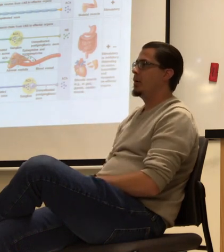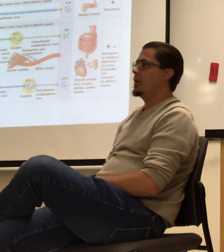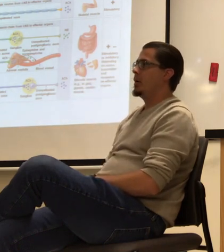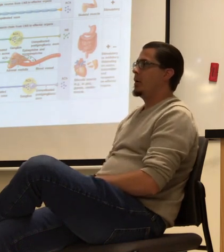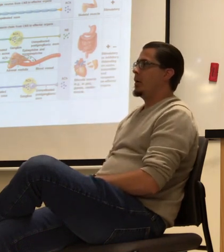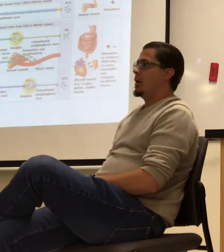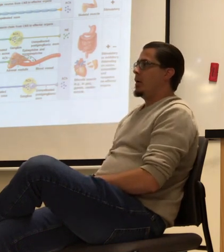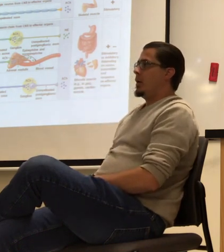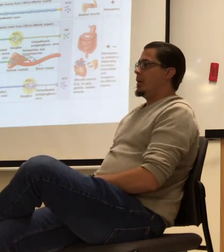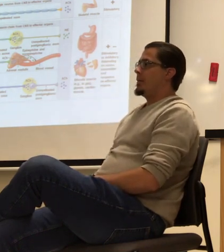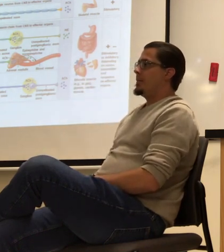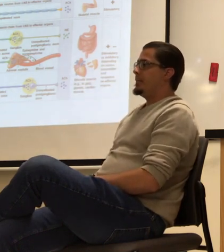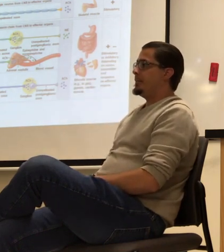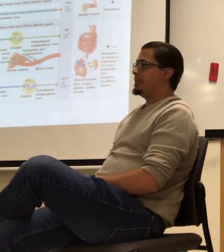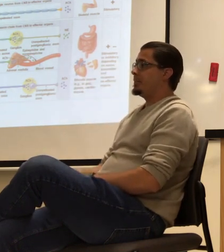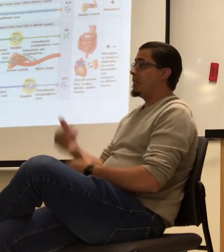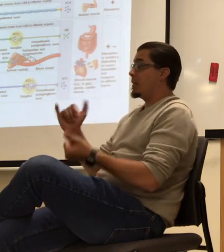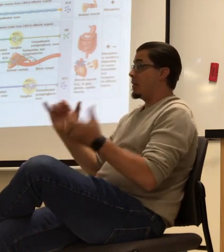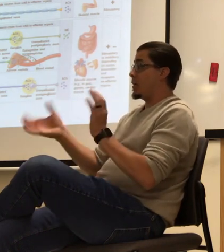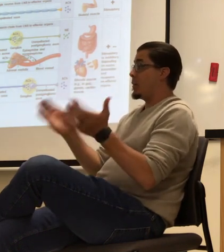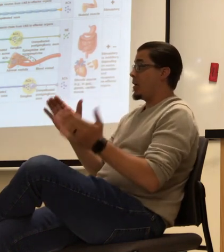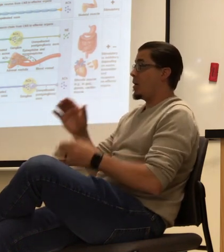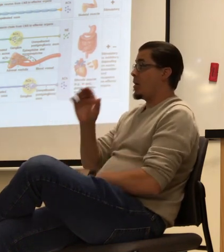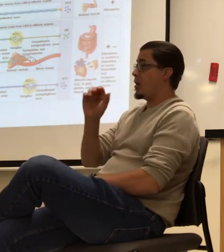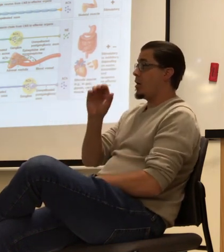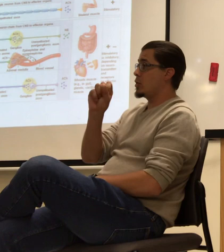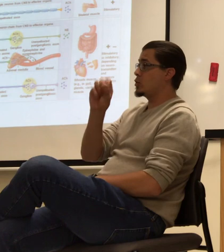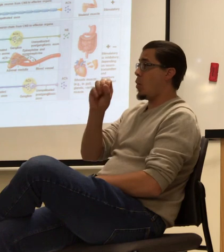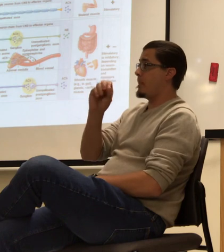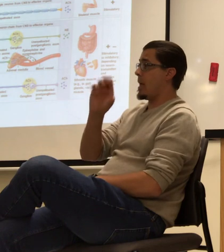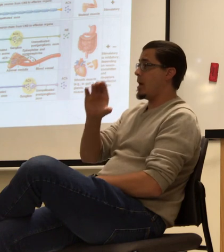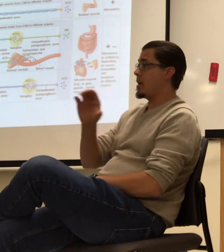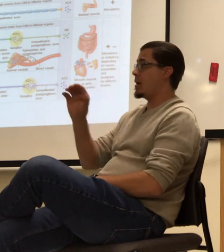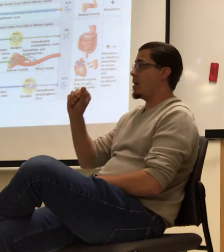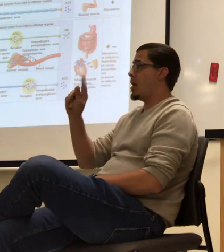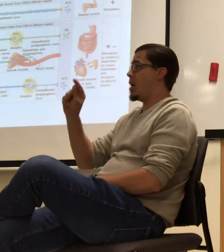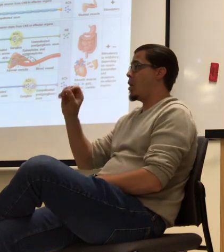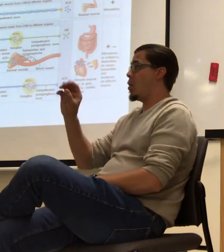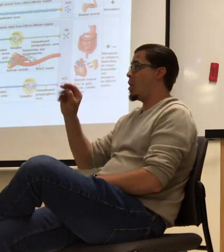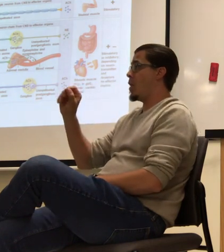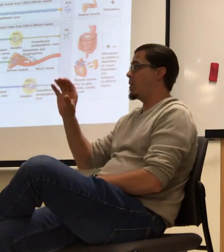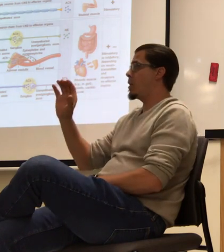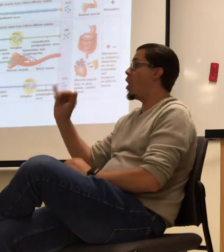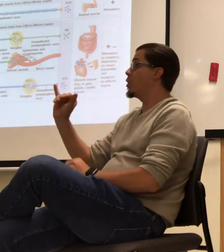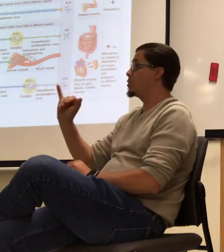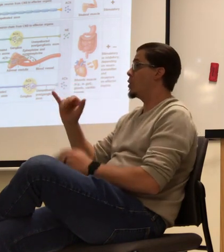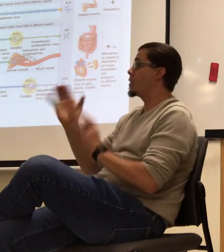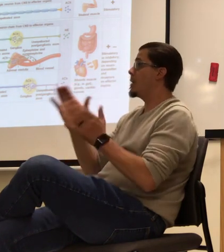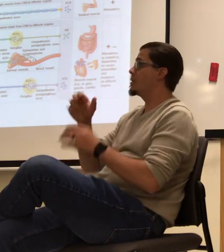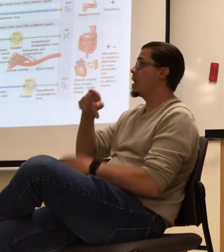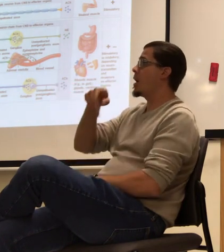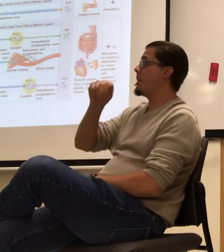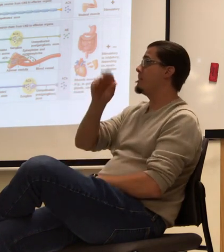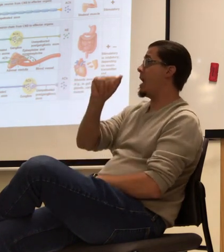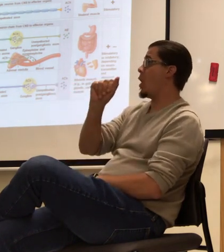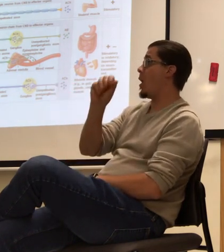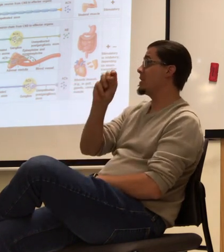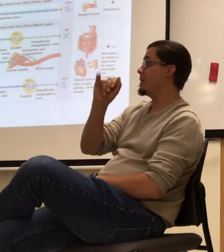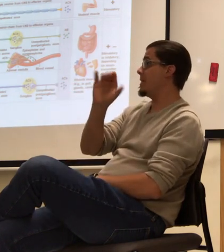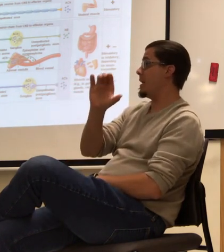that still compares autonomic to somatic, but also compares parasympathetic to